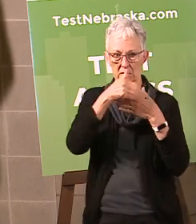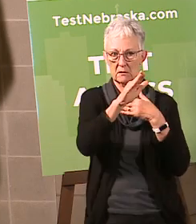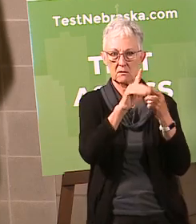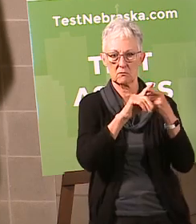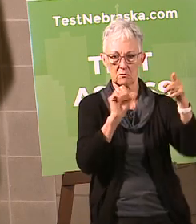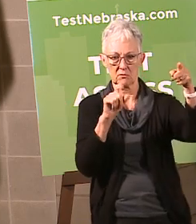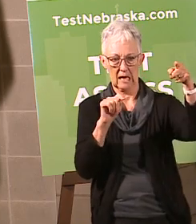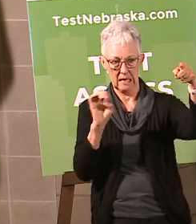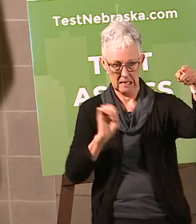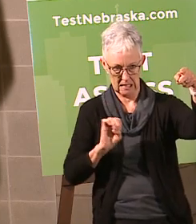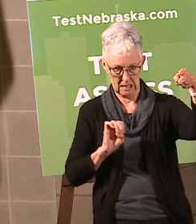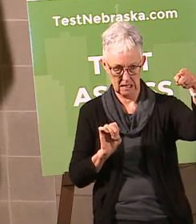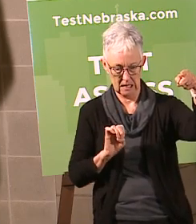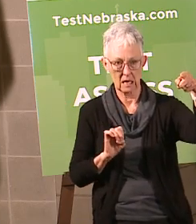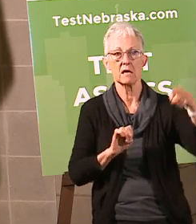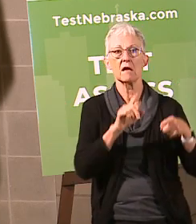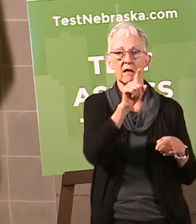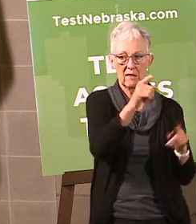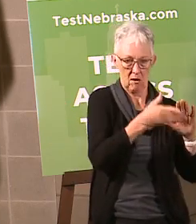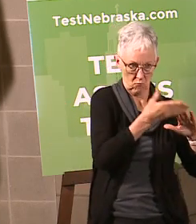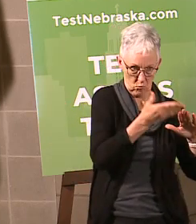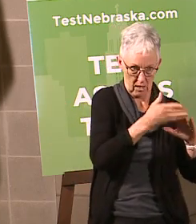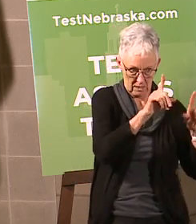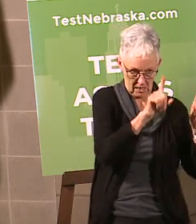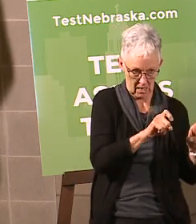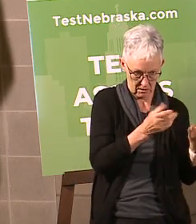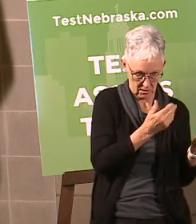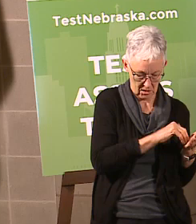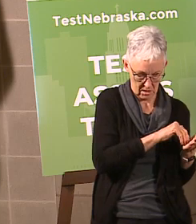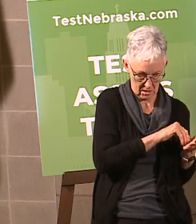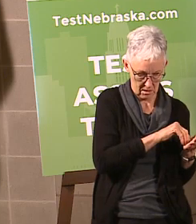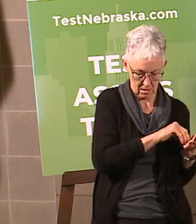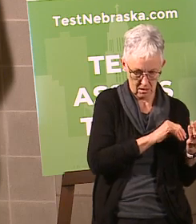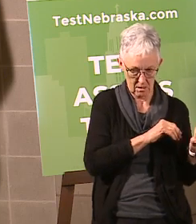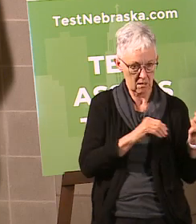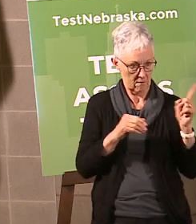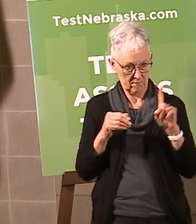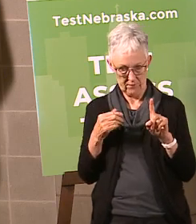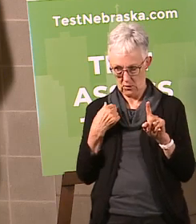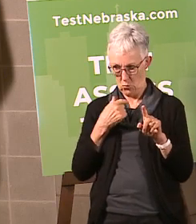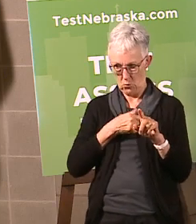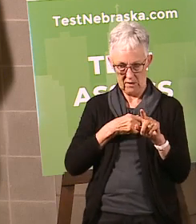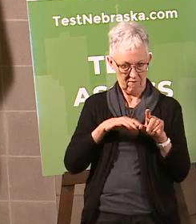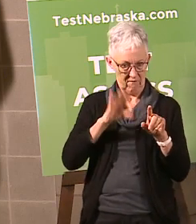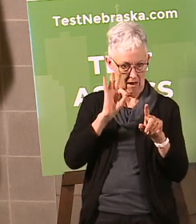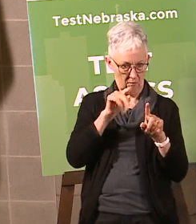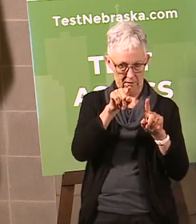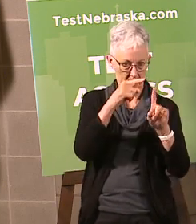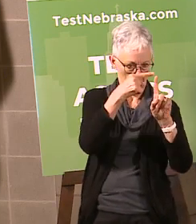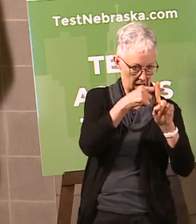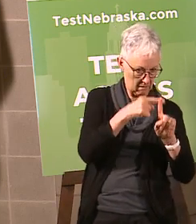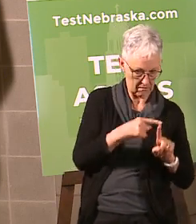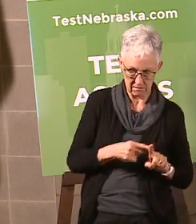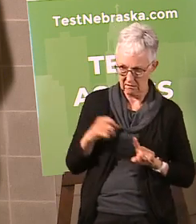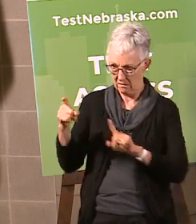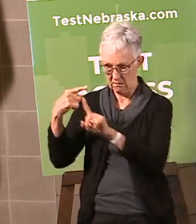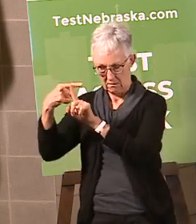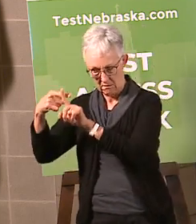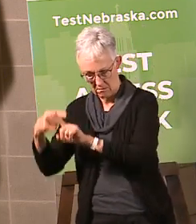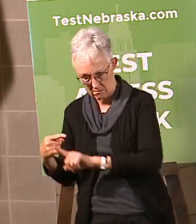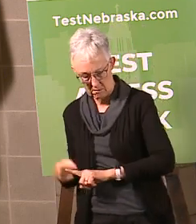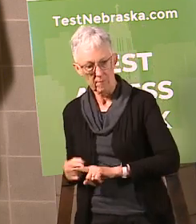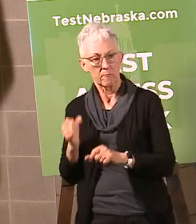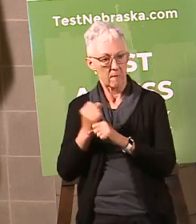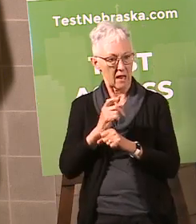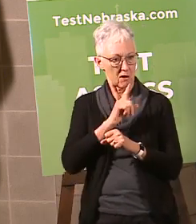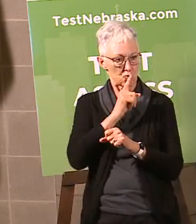the tests and come up with their own answer. And then they check back with the Public Health Lab people to say, here's what we got, and make sure that the answers that St.